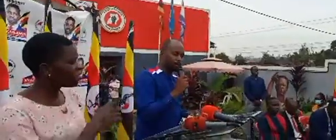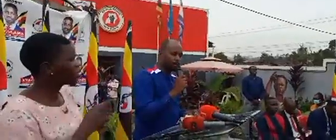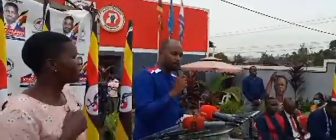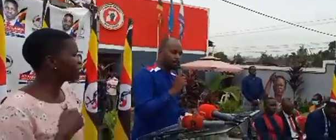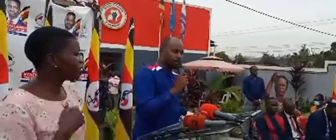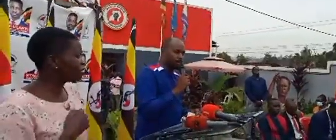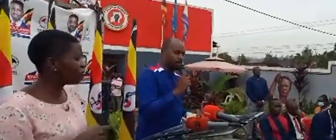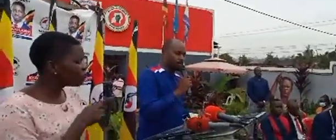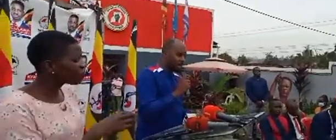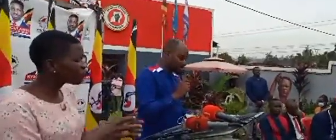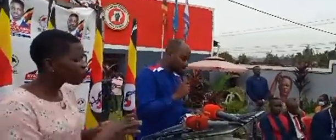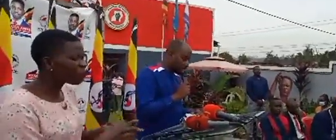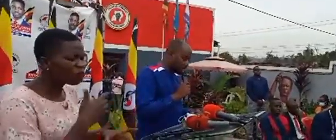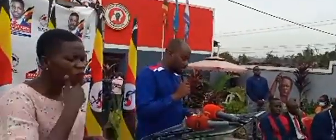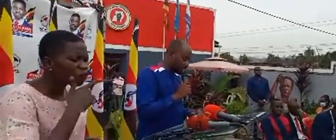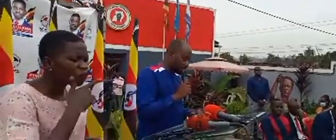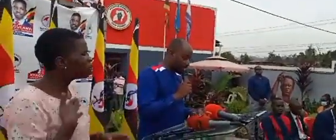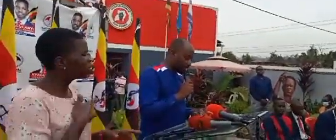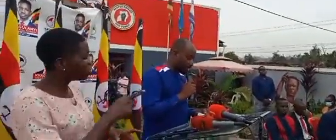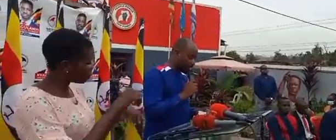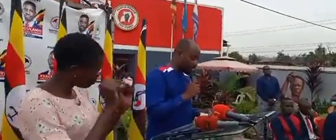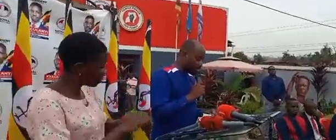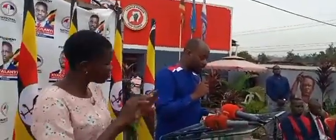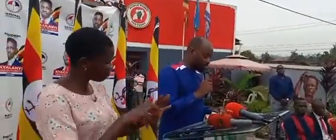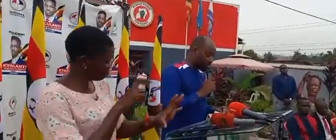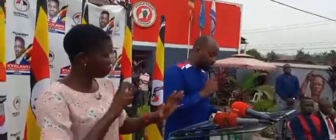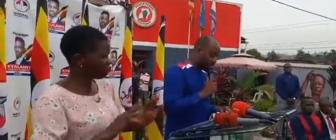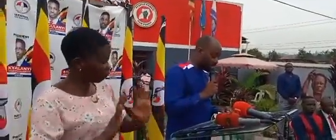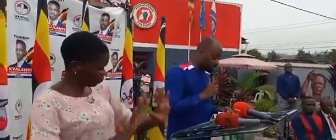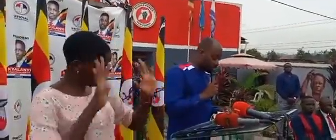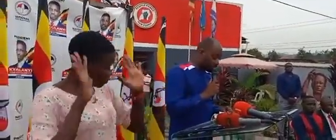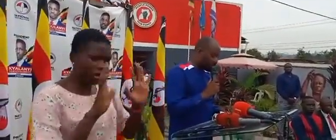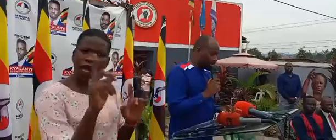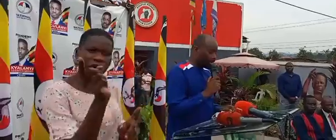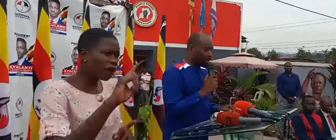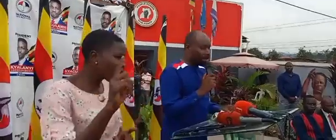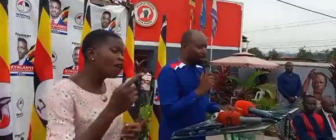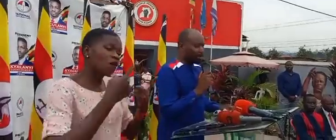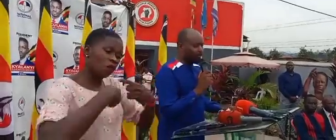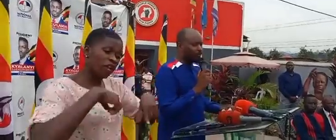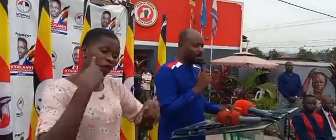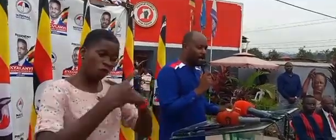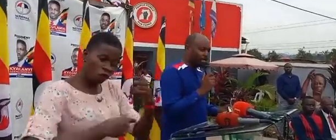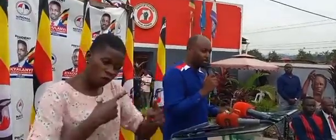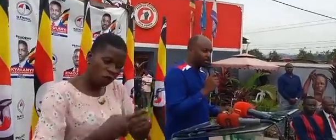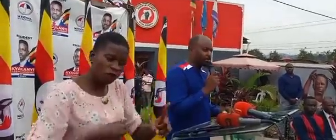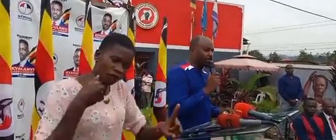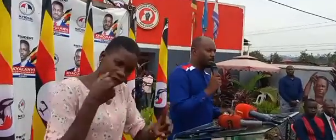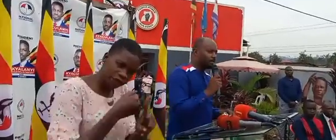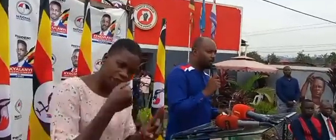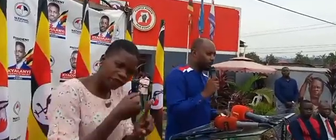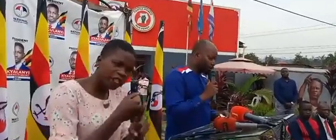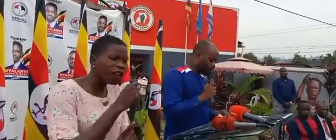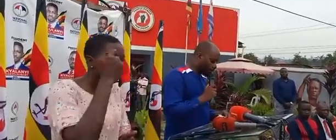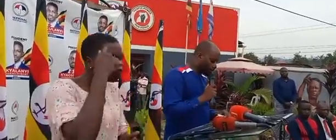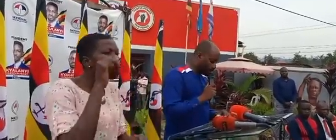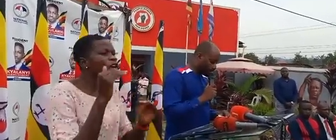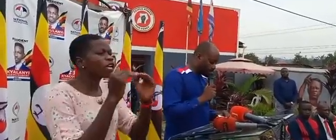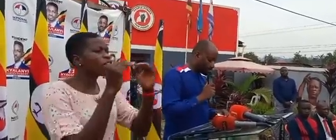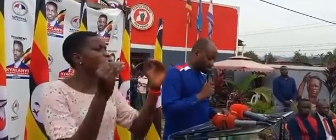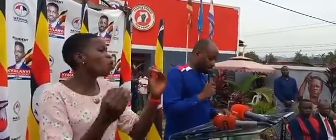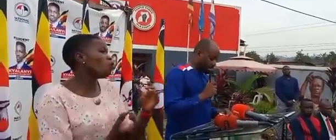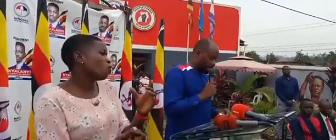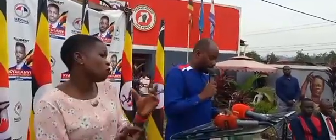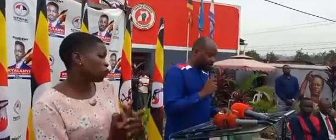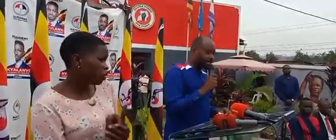Devinagwa, we are still continuing to demand for fairness, for equal